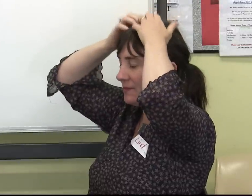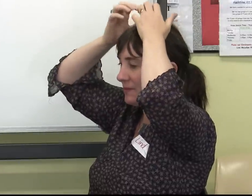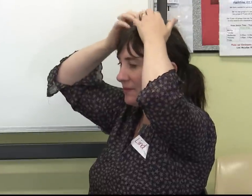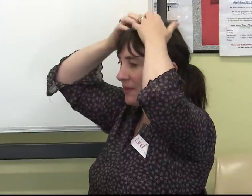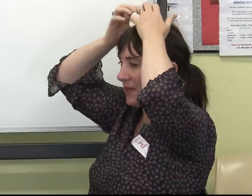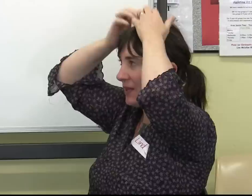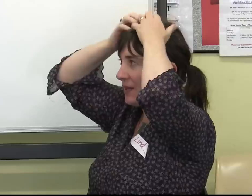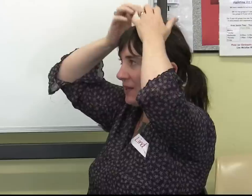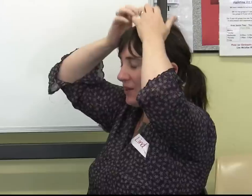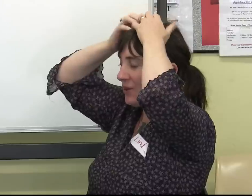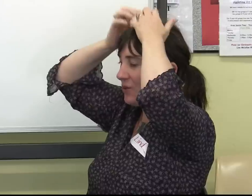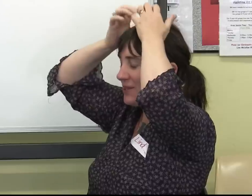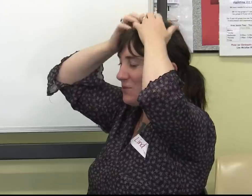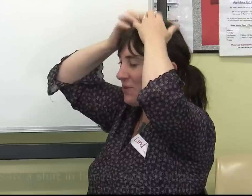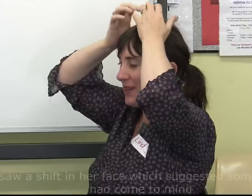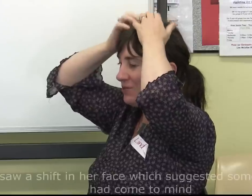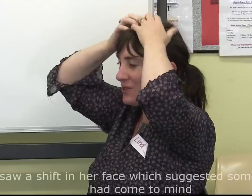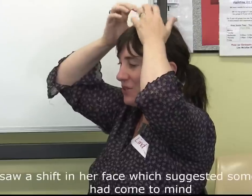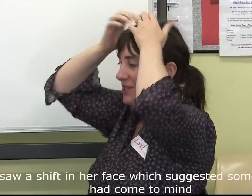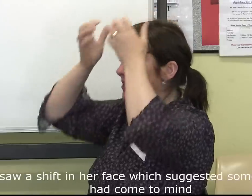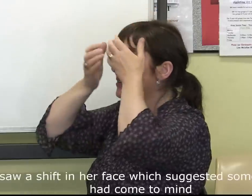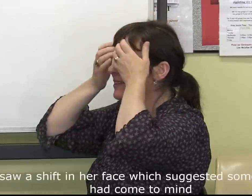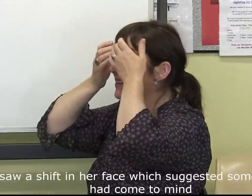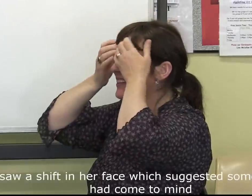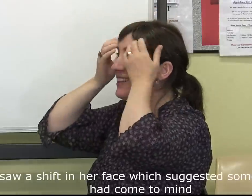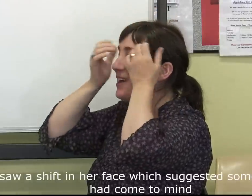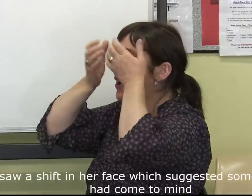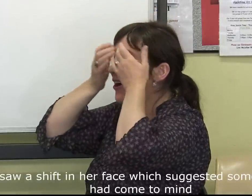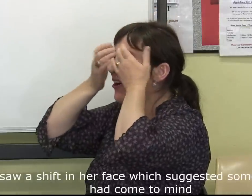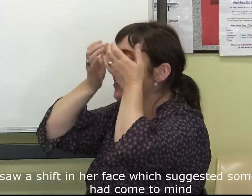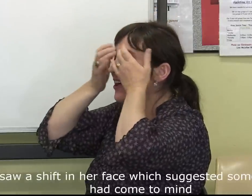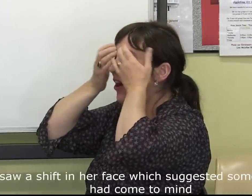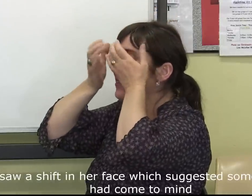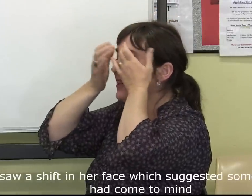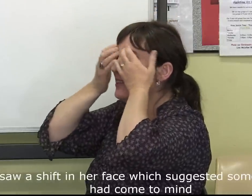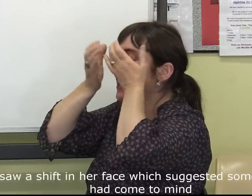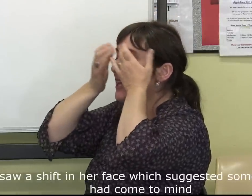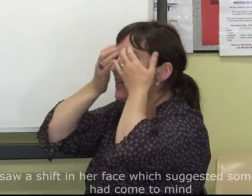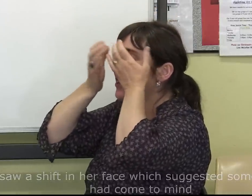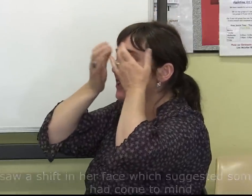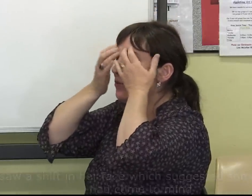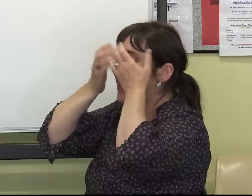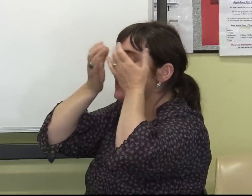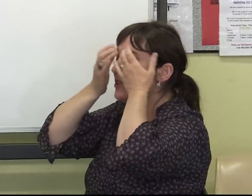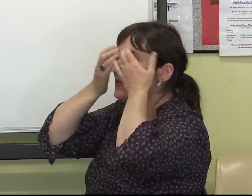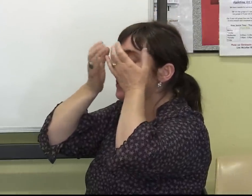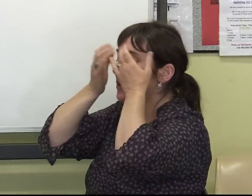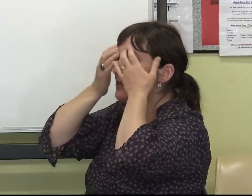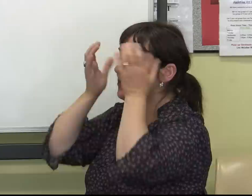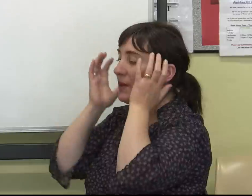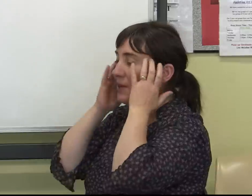All this remaining frustration. All this remaining frustration. You had something come up there. I think in a way it serves a purpose for me